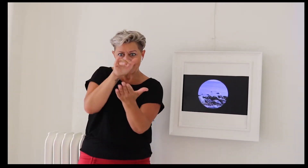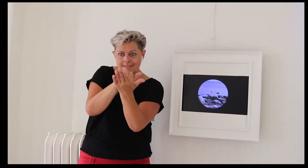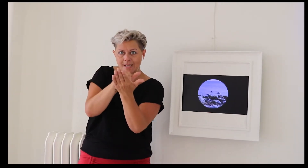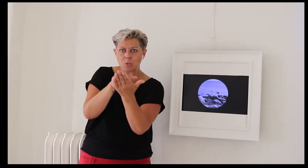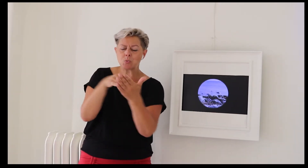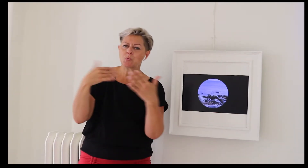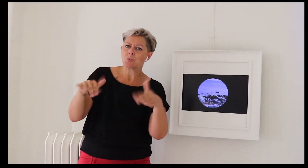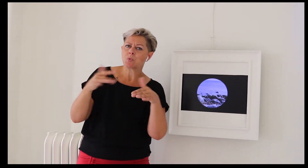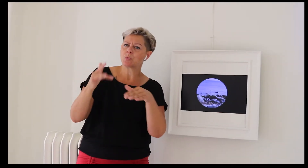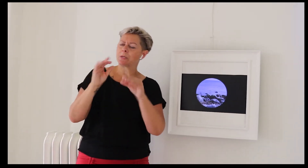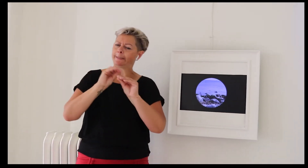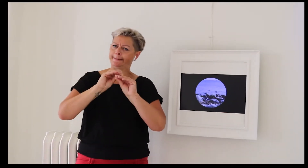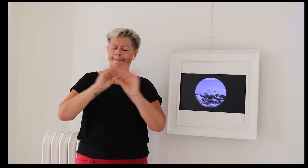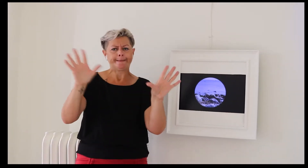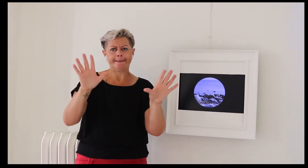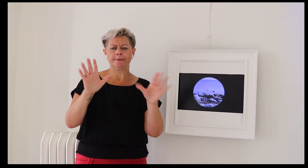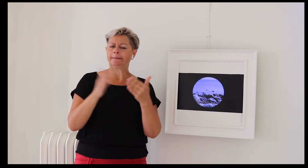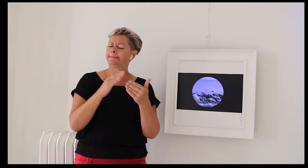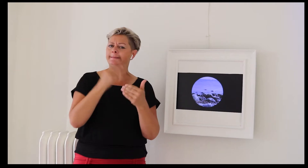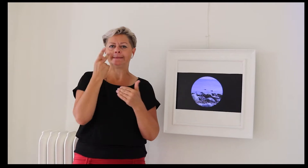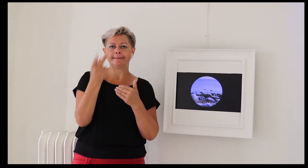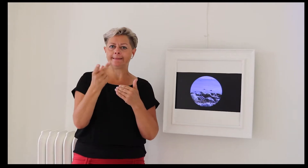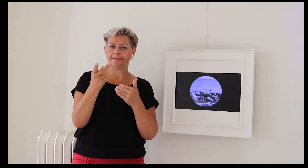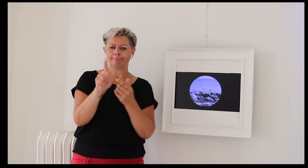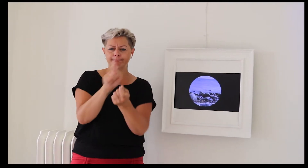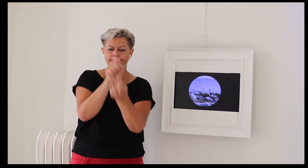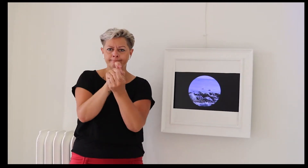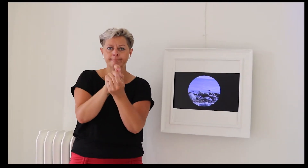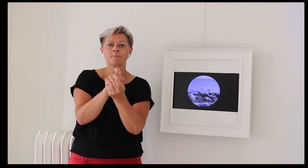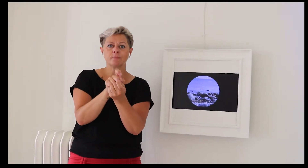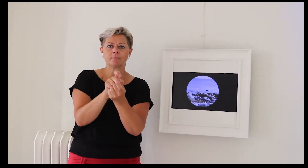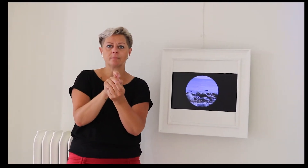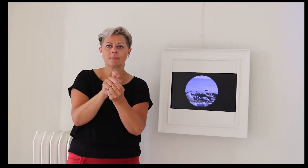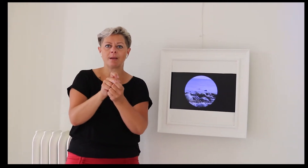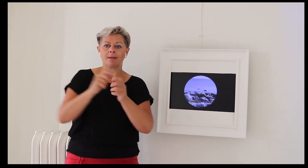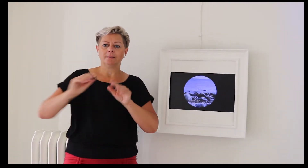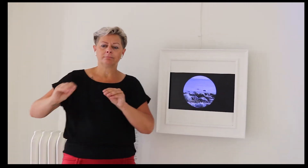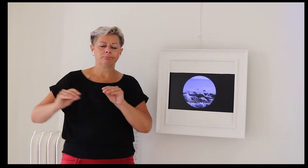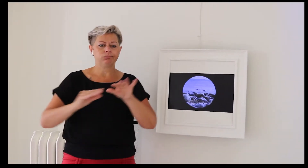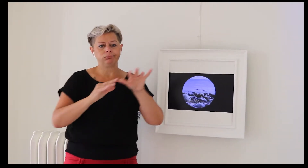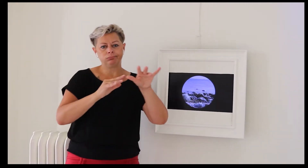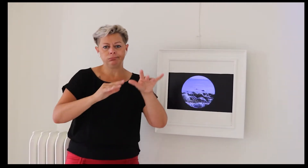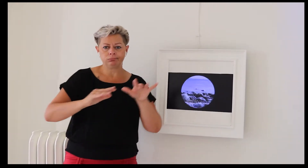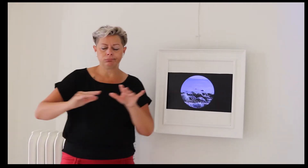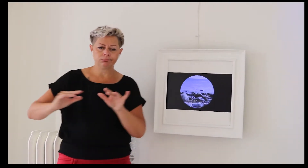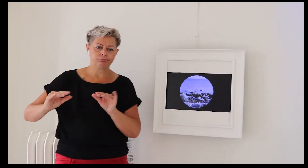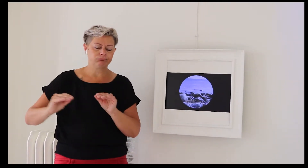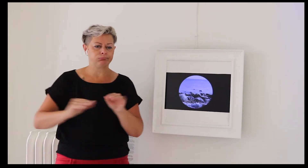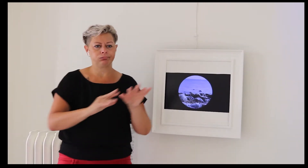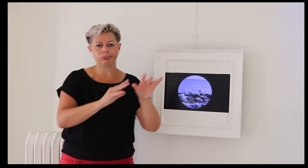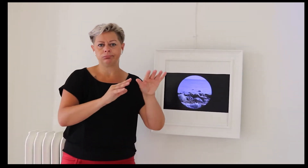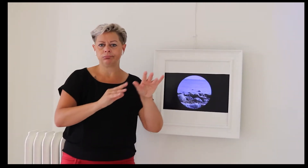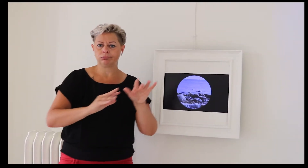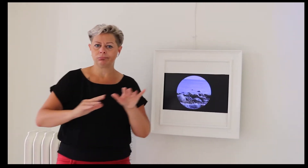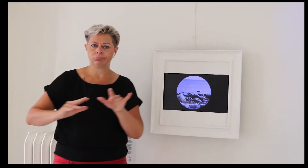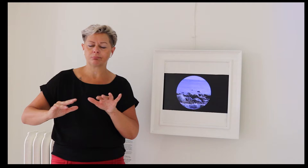however, is sharp and can be seen with clarity. The scene remains calm and undisturbed for a while.